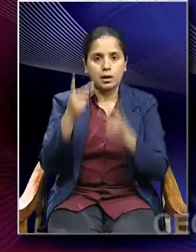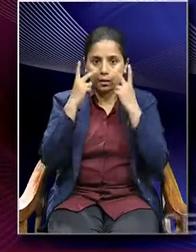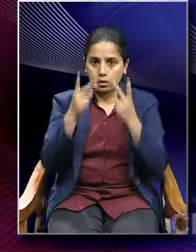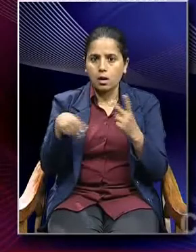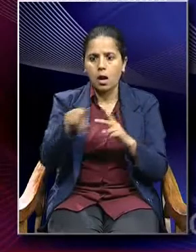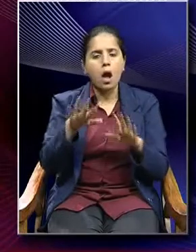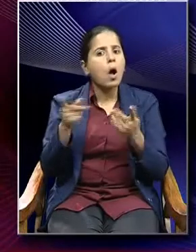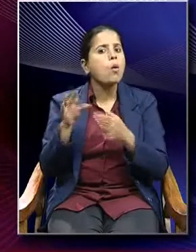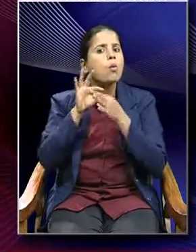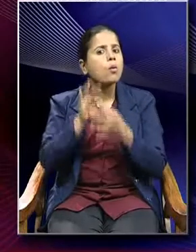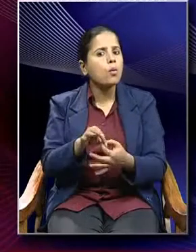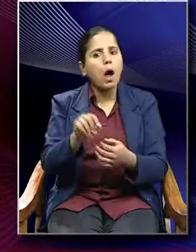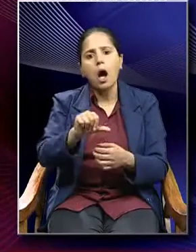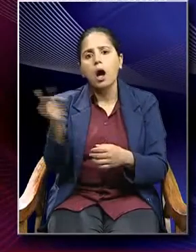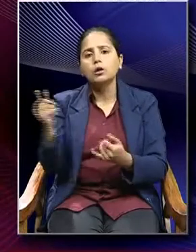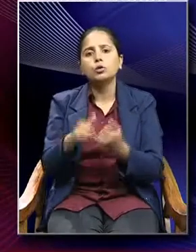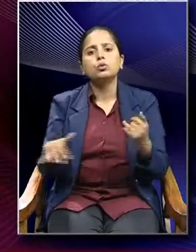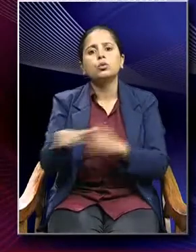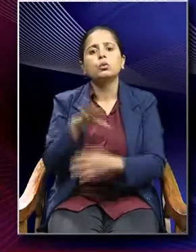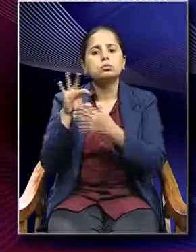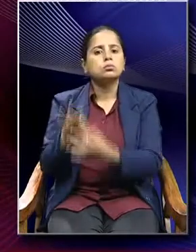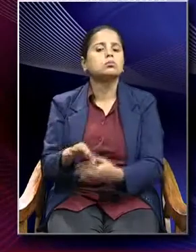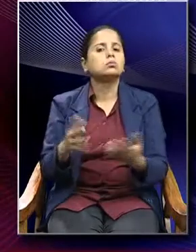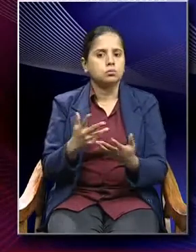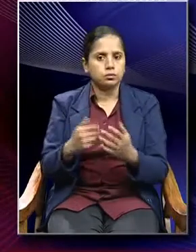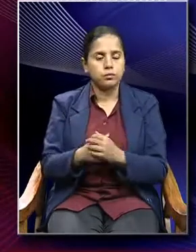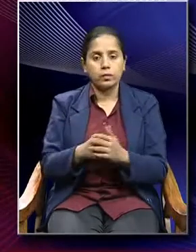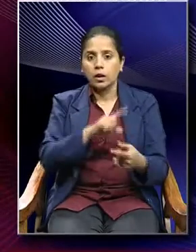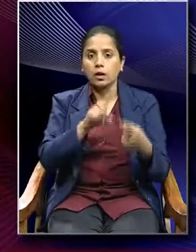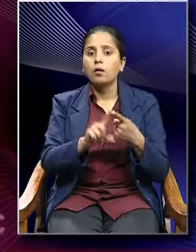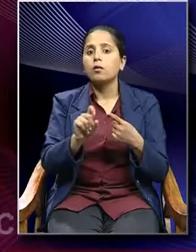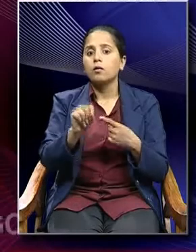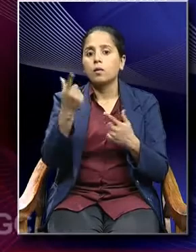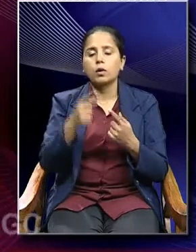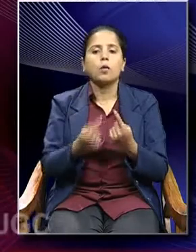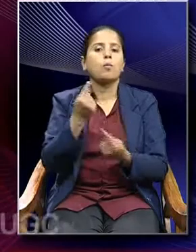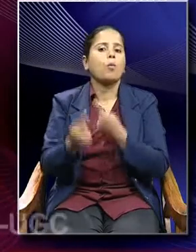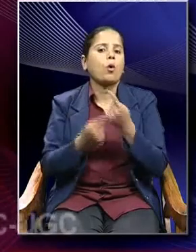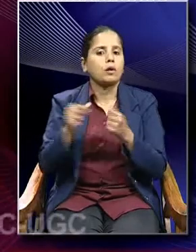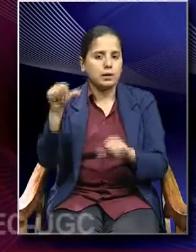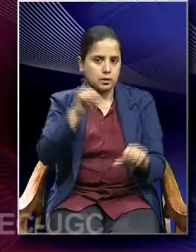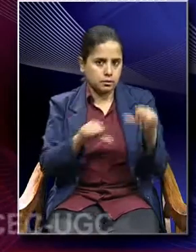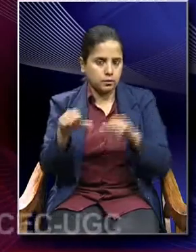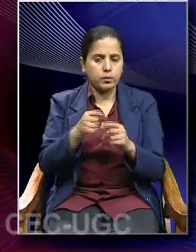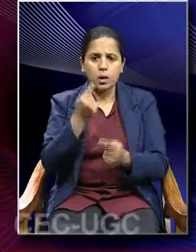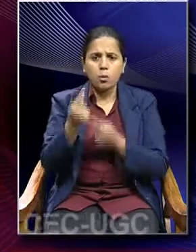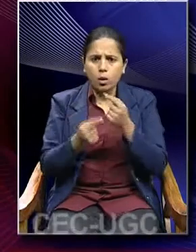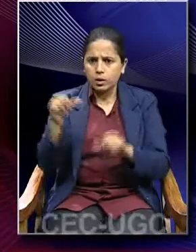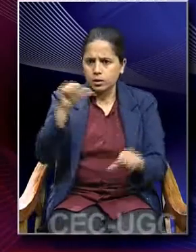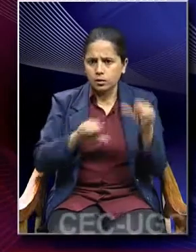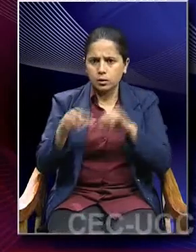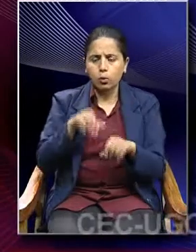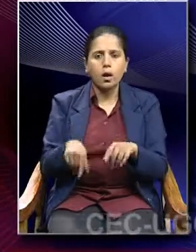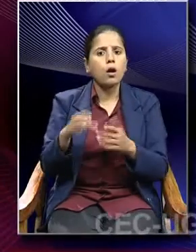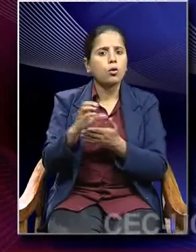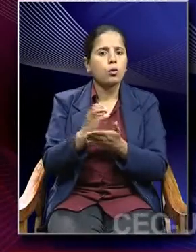is related to other social sciences. The first is political science. Now, political science as a